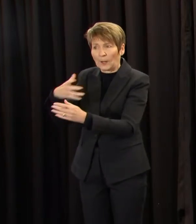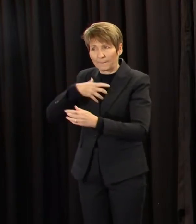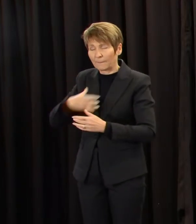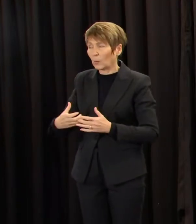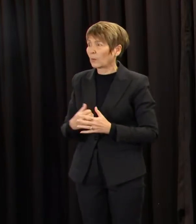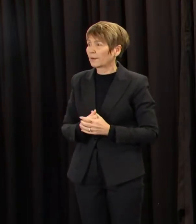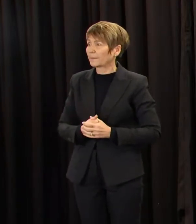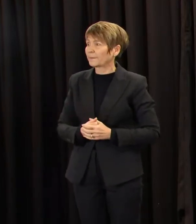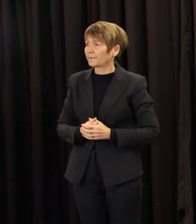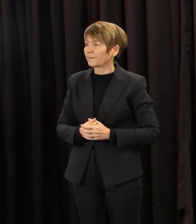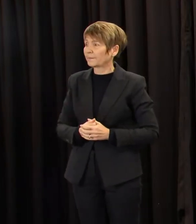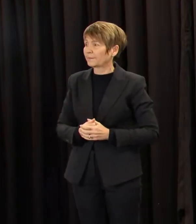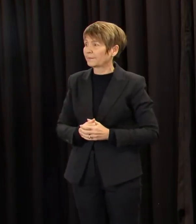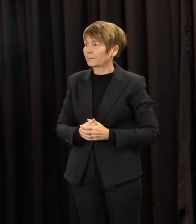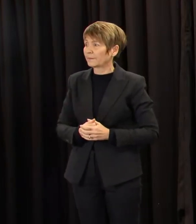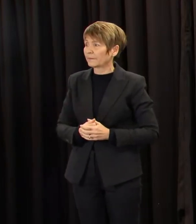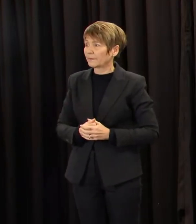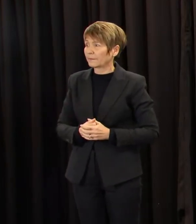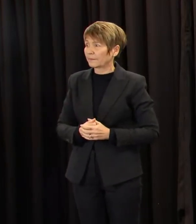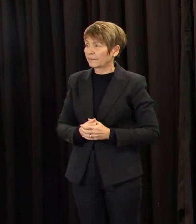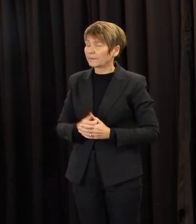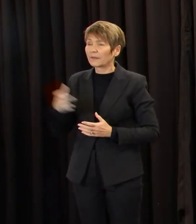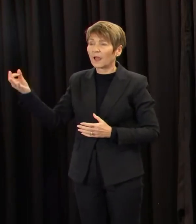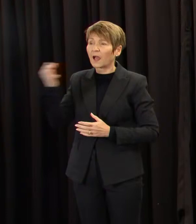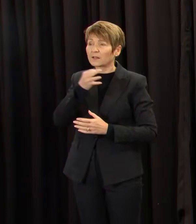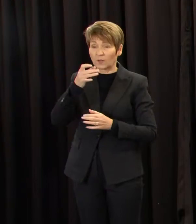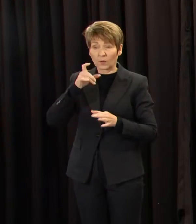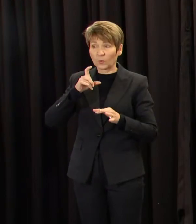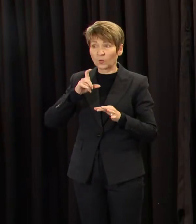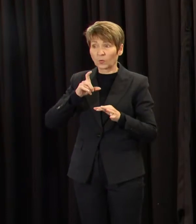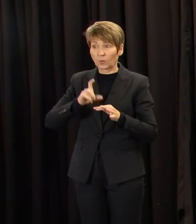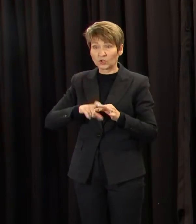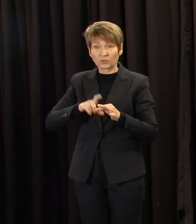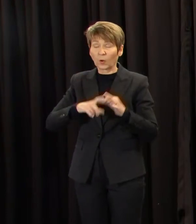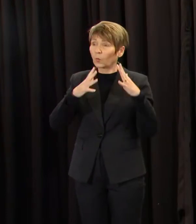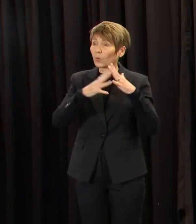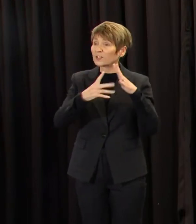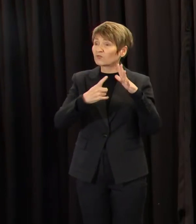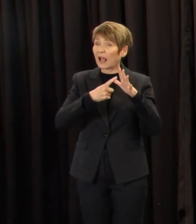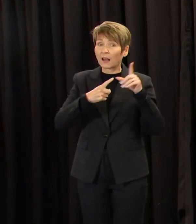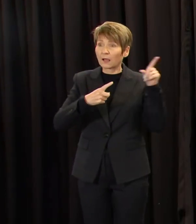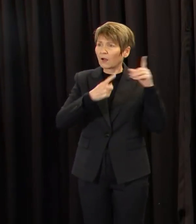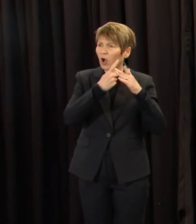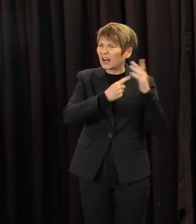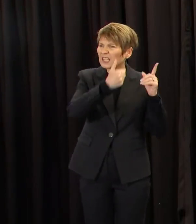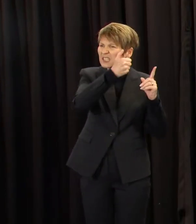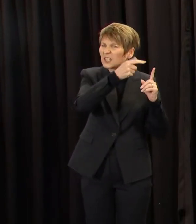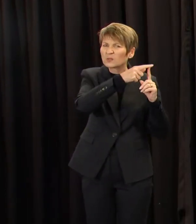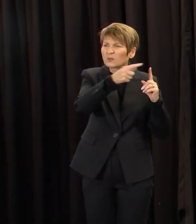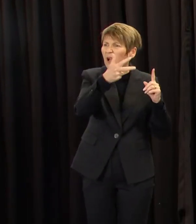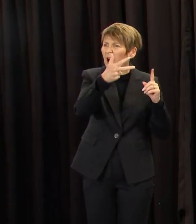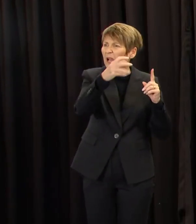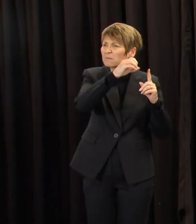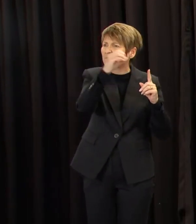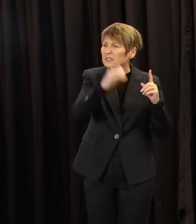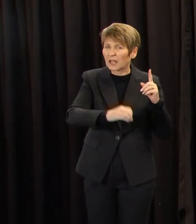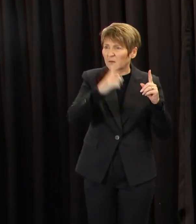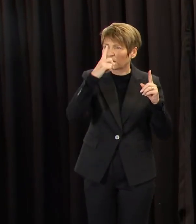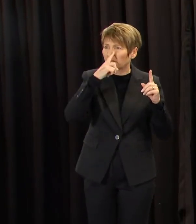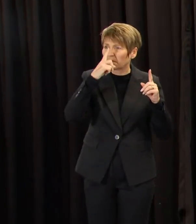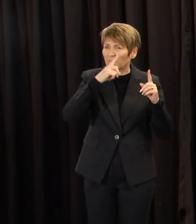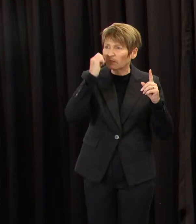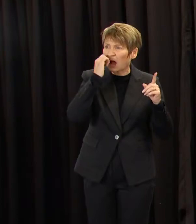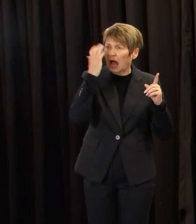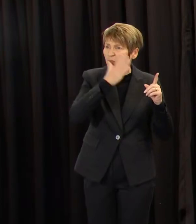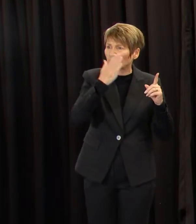in Victoria and the rest of the country? I think in WA only 6 or 8% of their Indigenous population has been vaccinated, and obviously there are a lot more